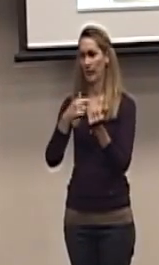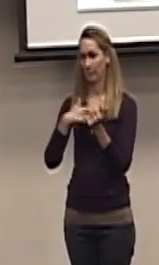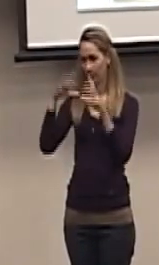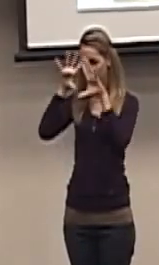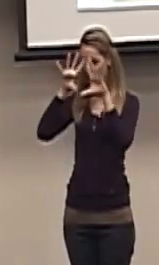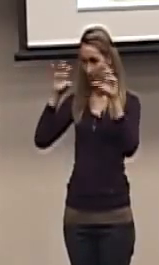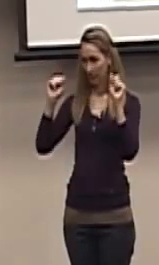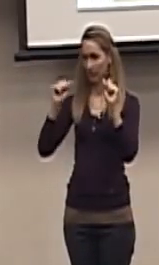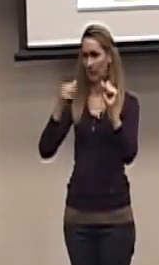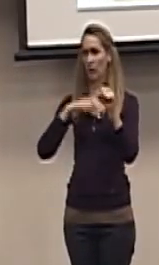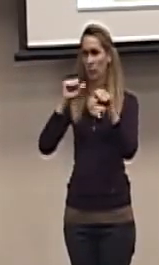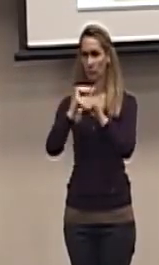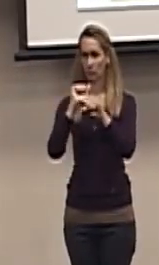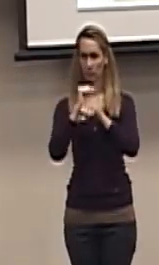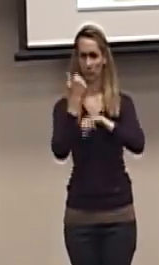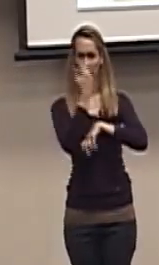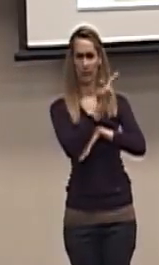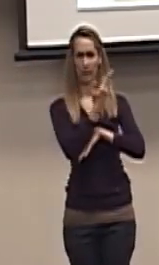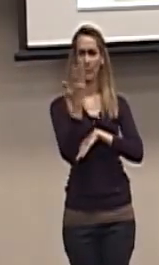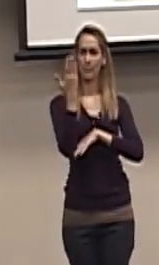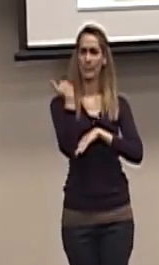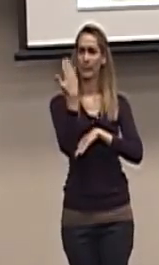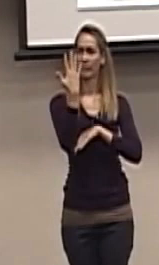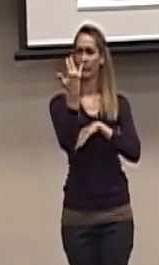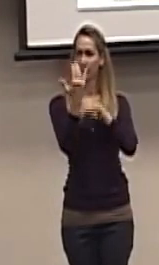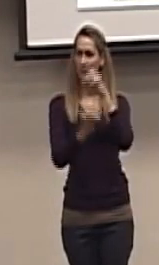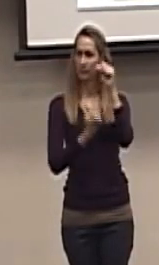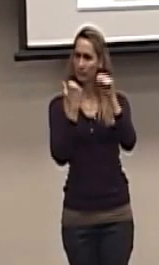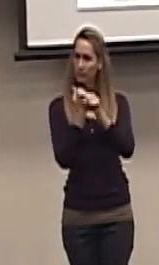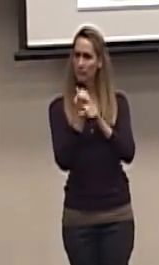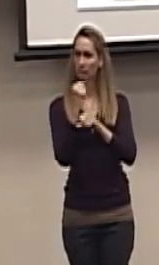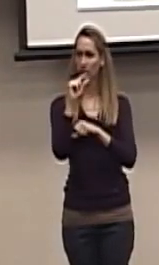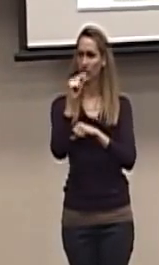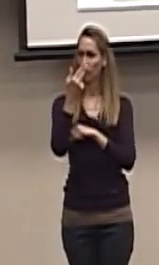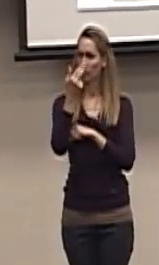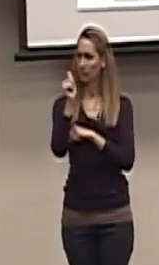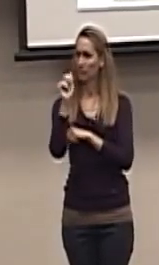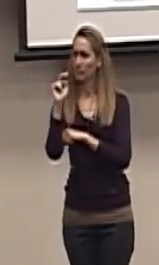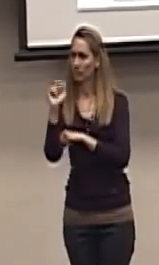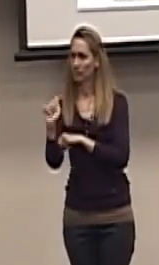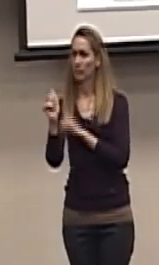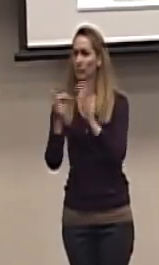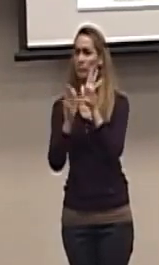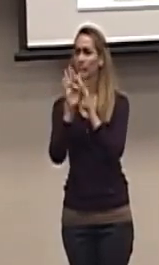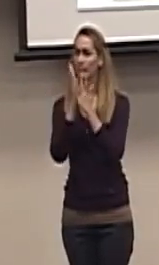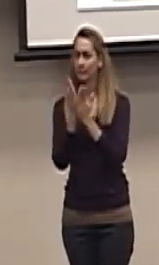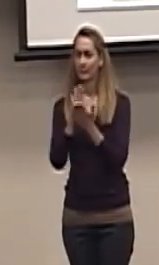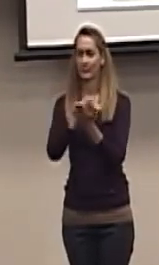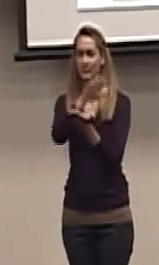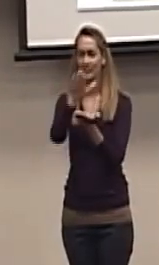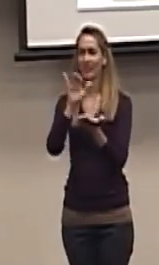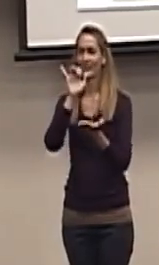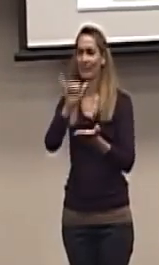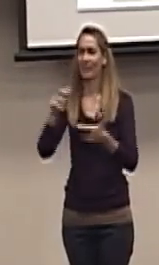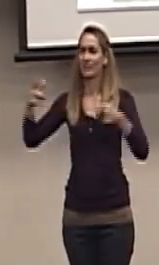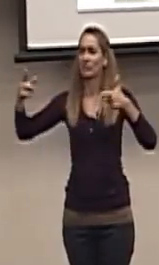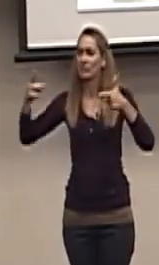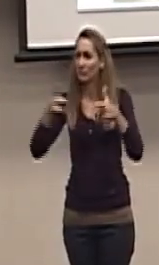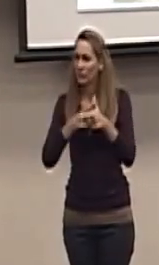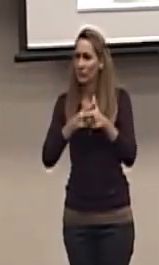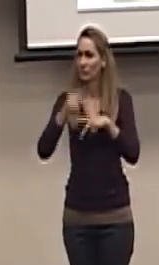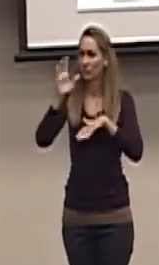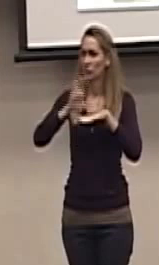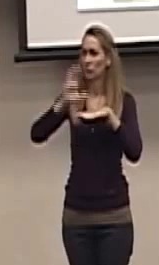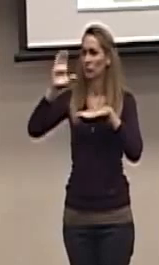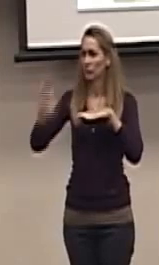past 15 years. The Ghana Bible College happens to be the first seminary of the Churches of